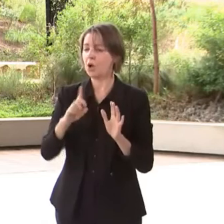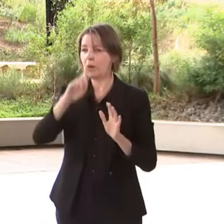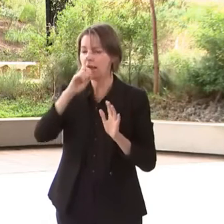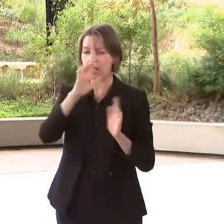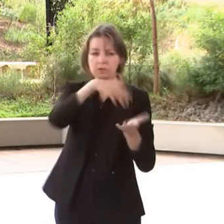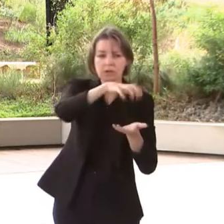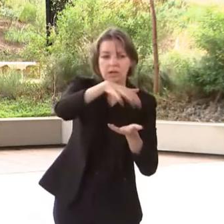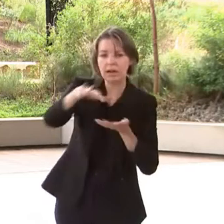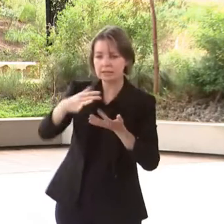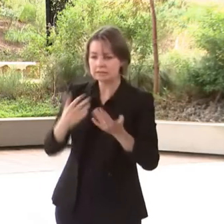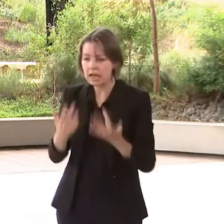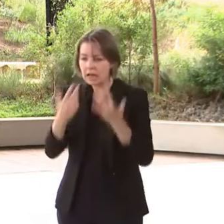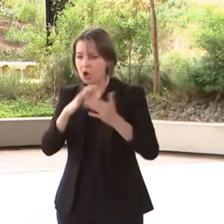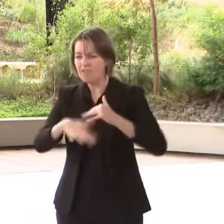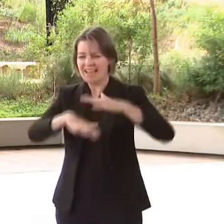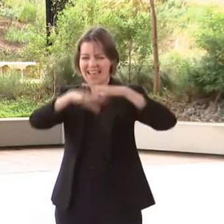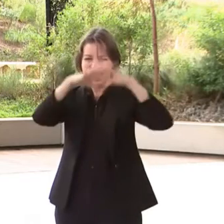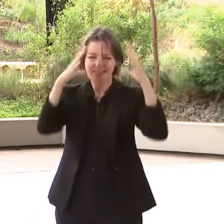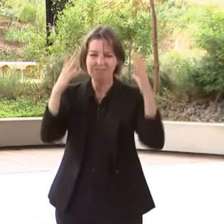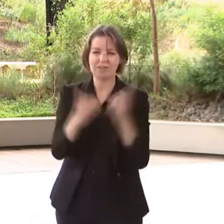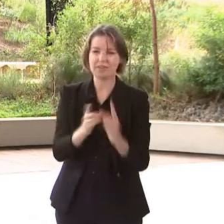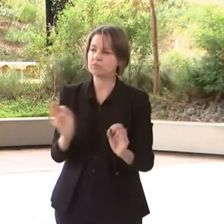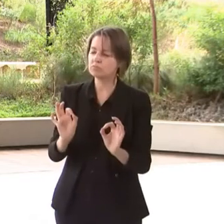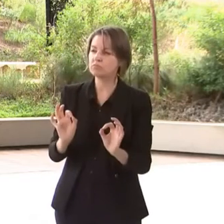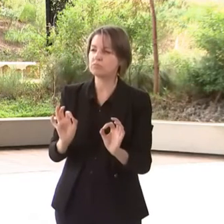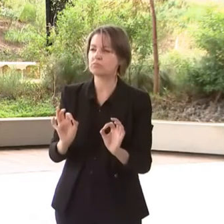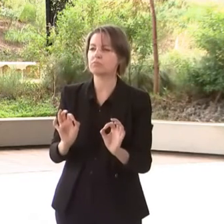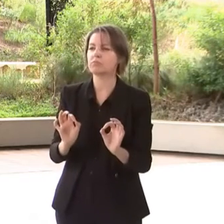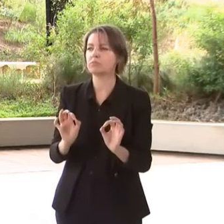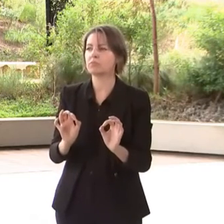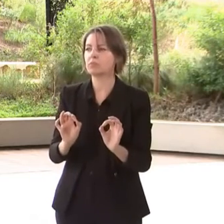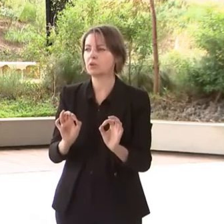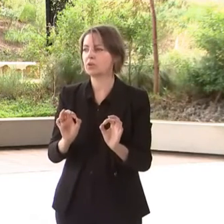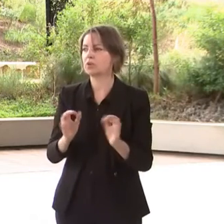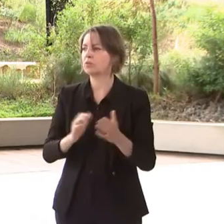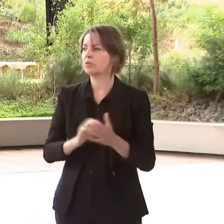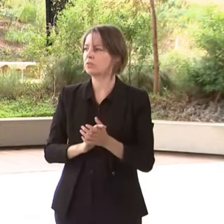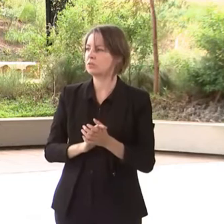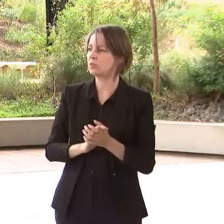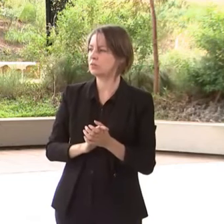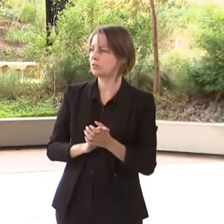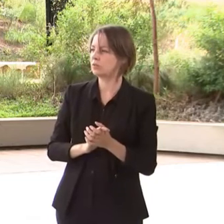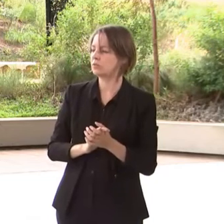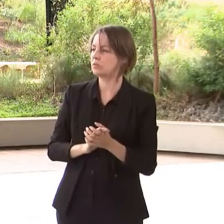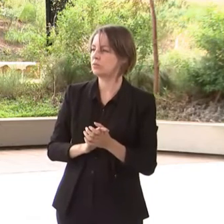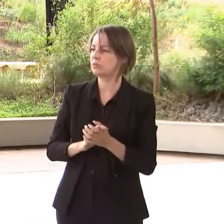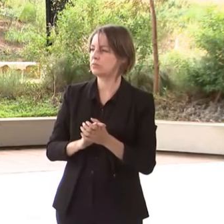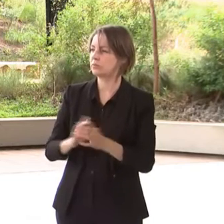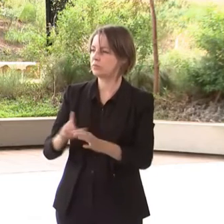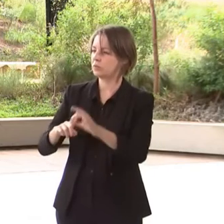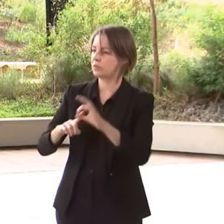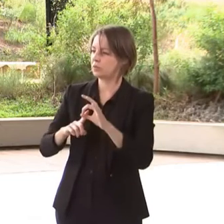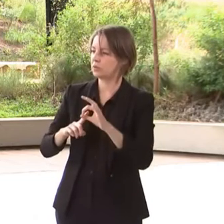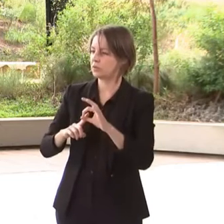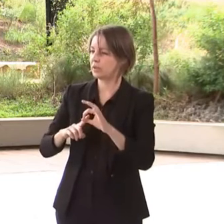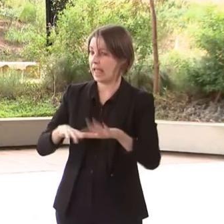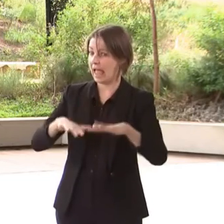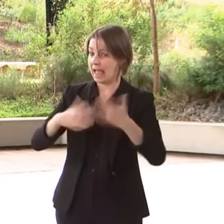really important. We're looking at that data, but I think we've been very transparent, and when we get the data... 209 people in ICU with